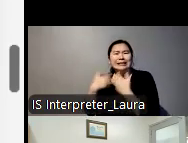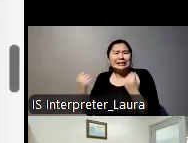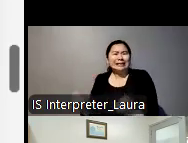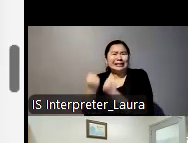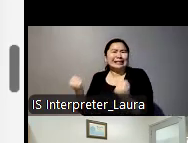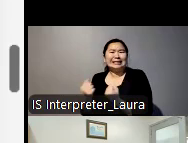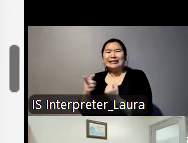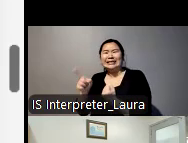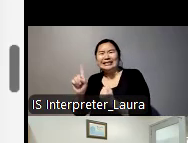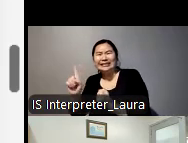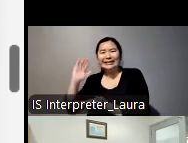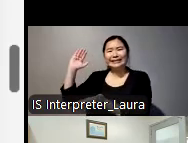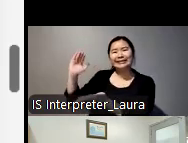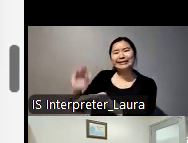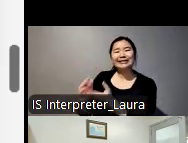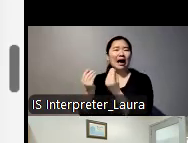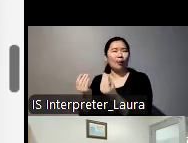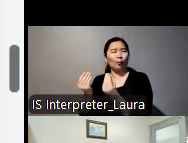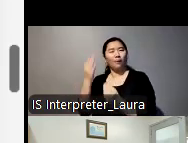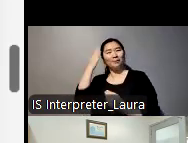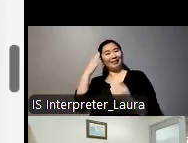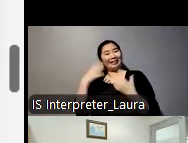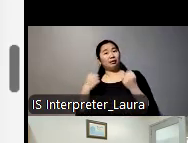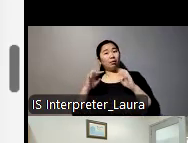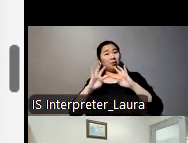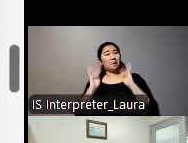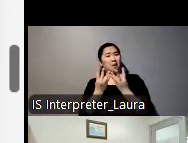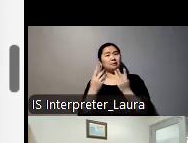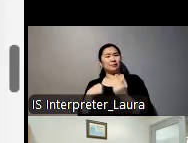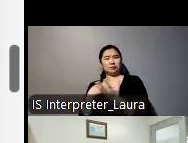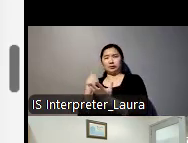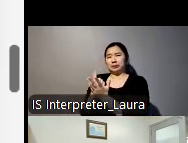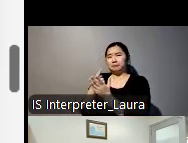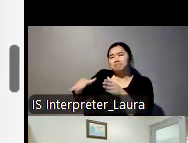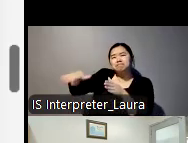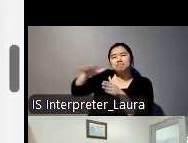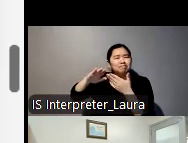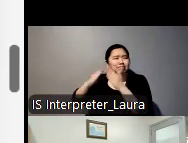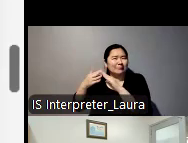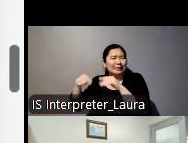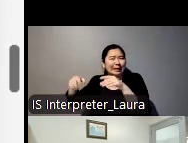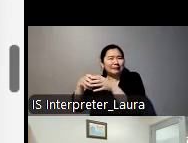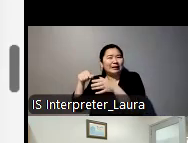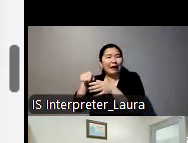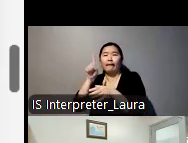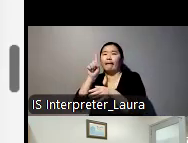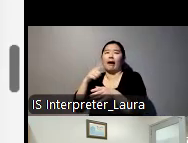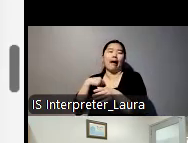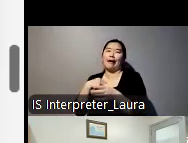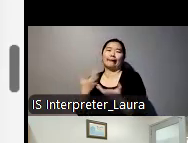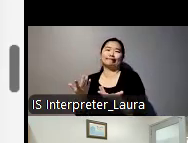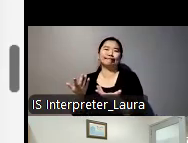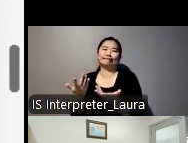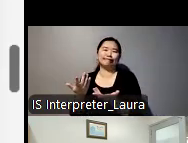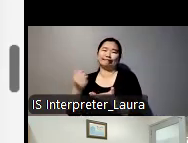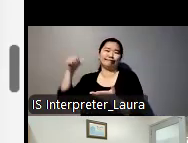of institutionalization by Mental Health Act in Korea with TCI members who are from Asia